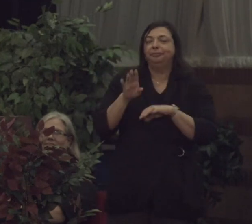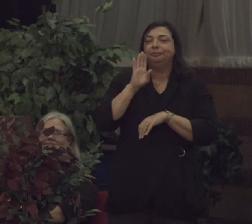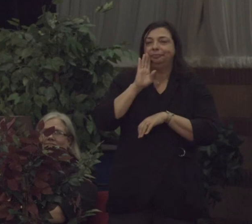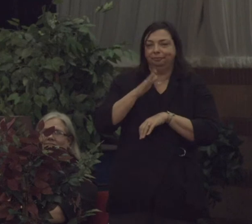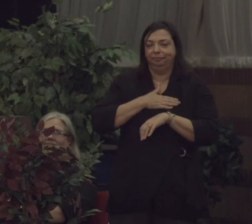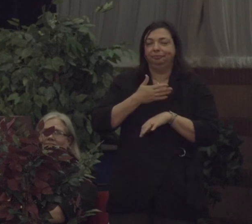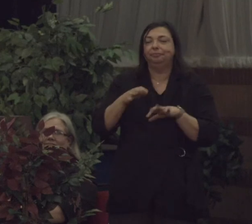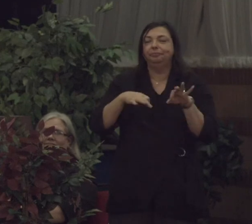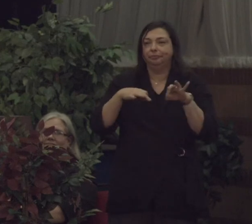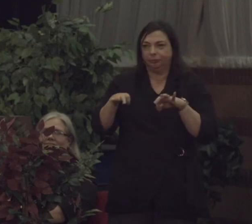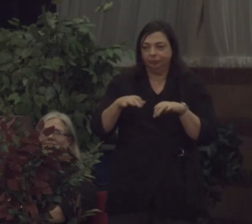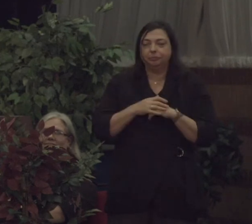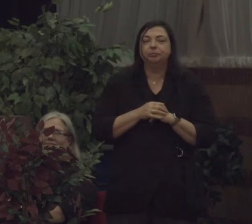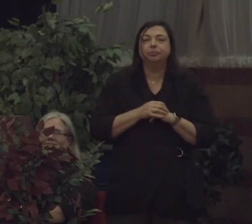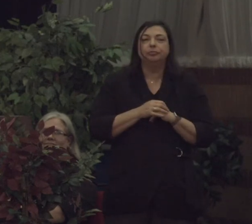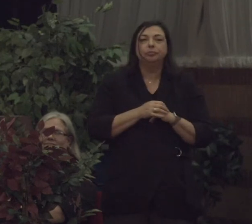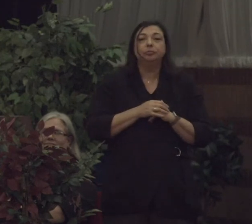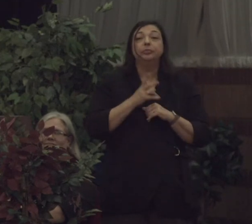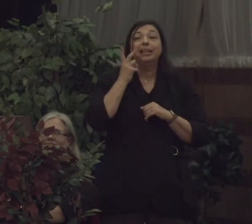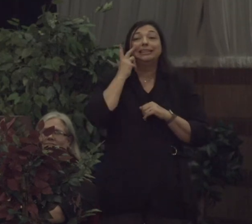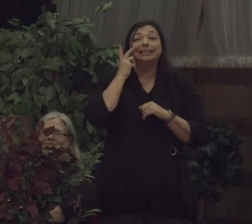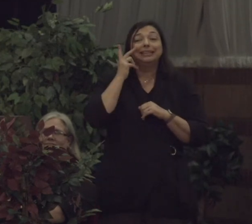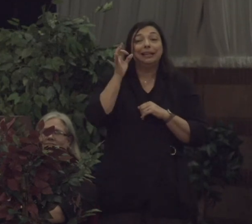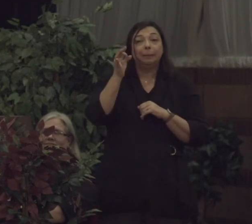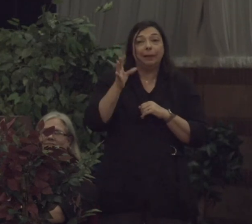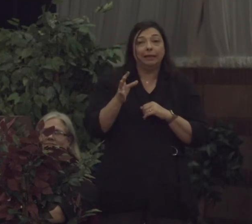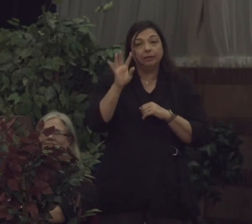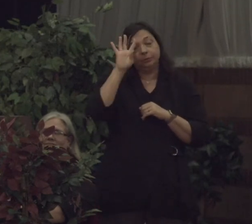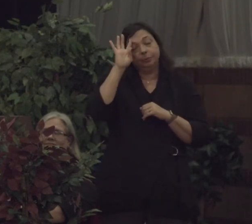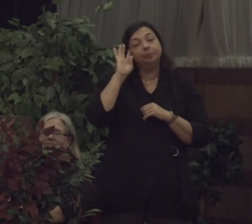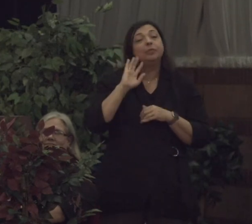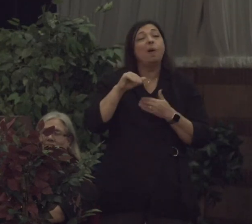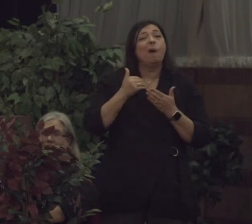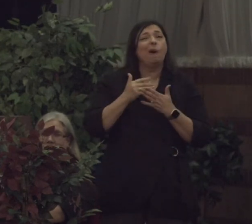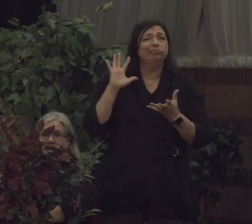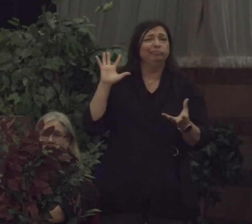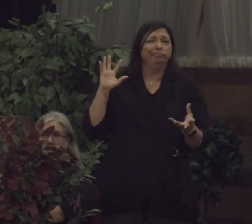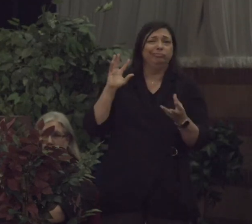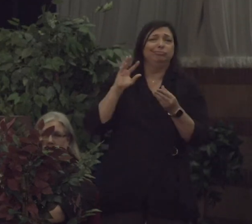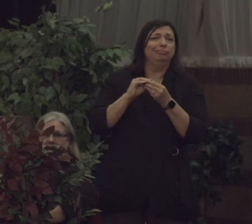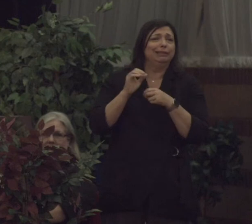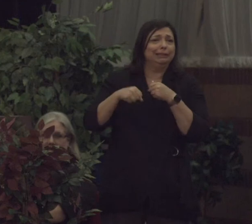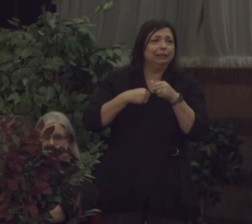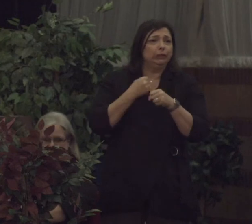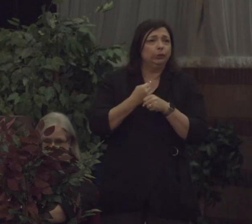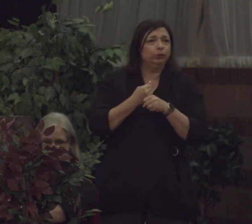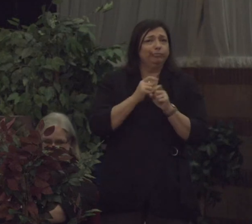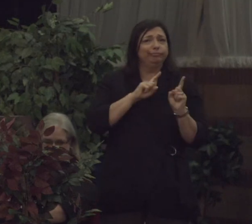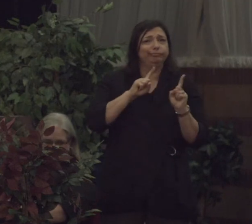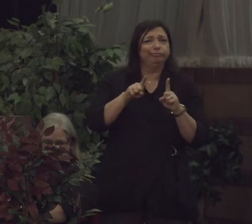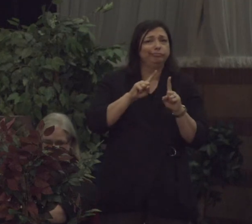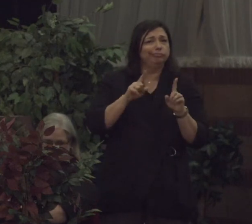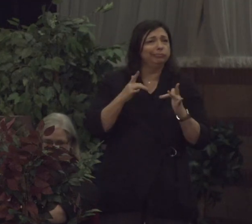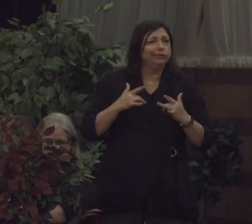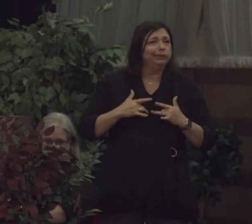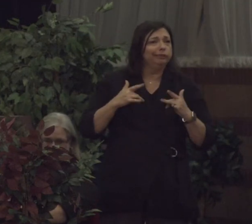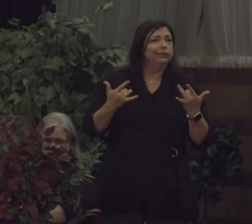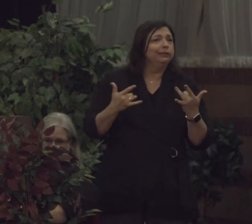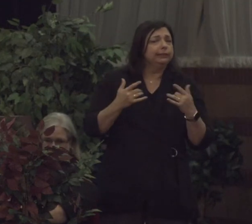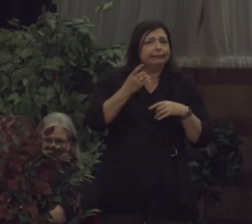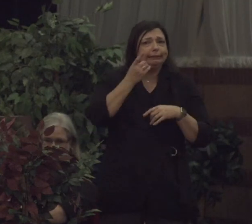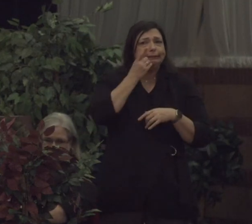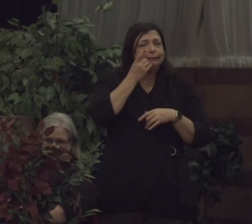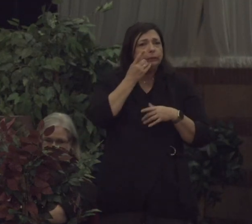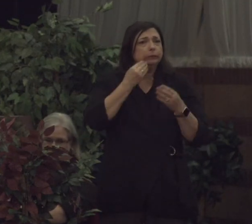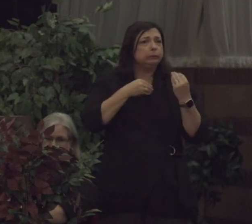me explain. You see, Pastor, in all my years of attending events, of attending